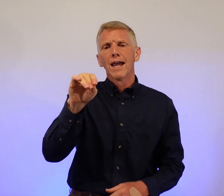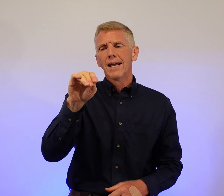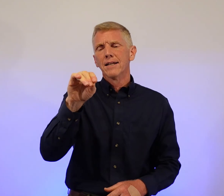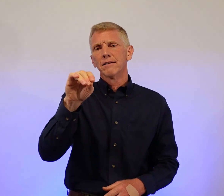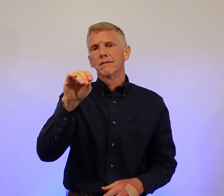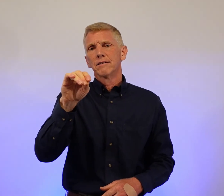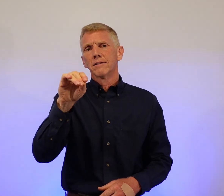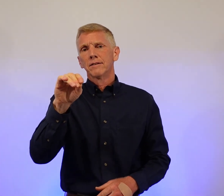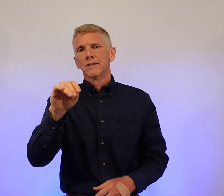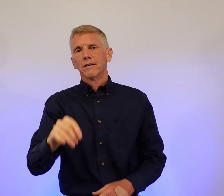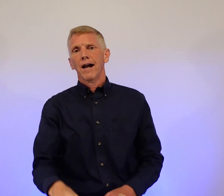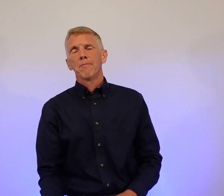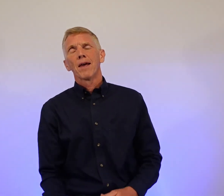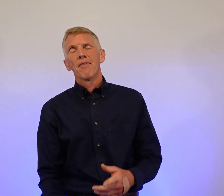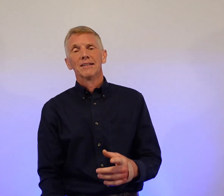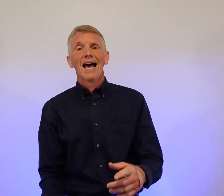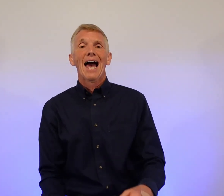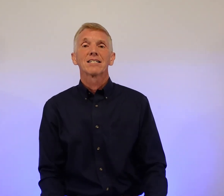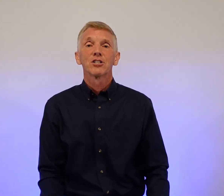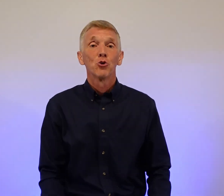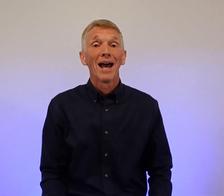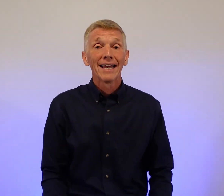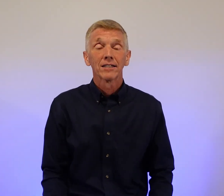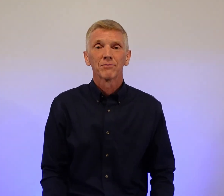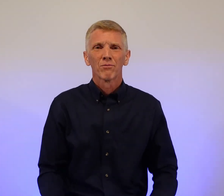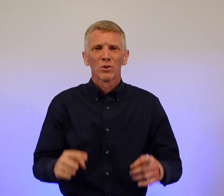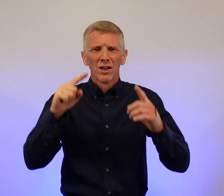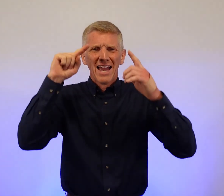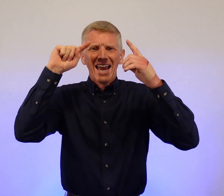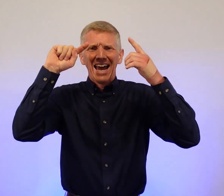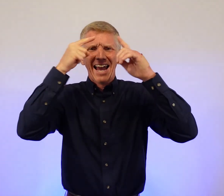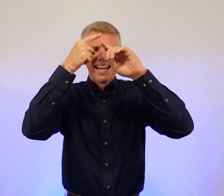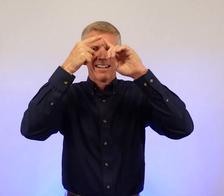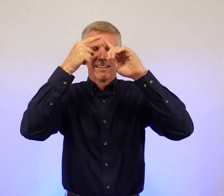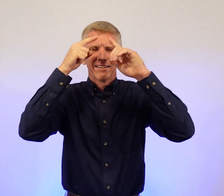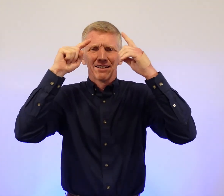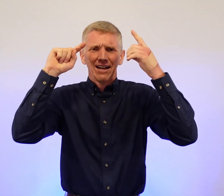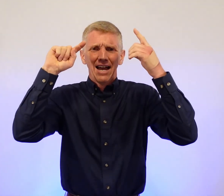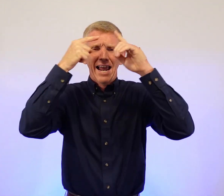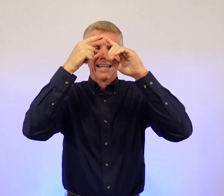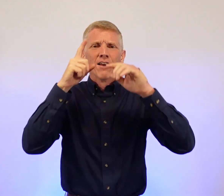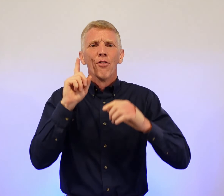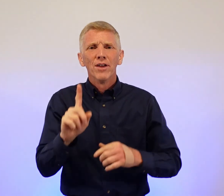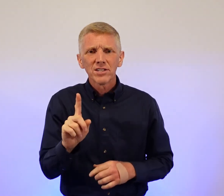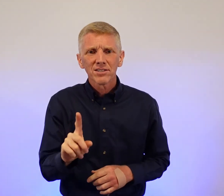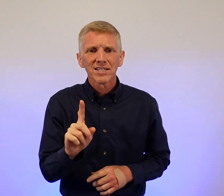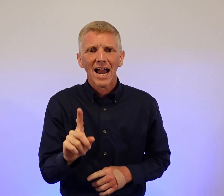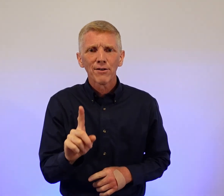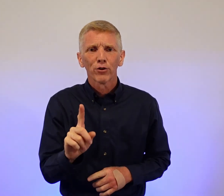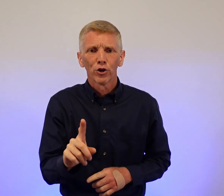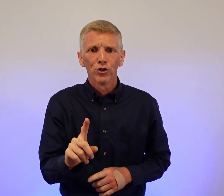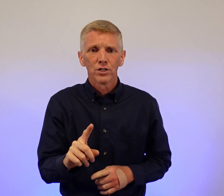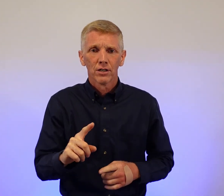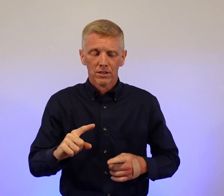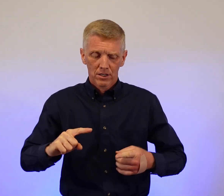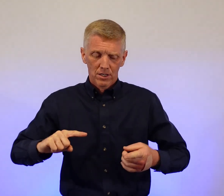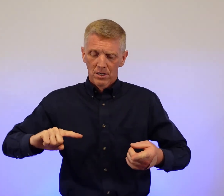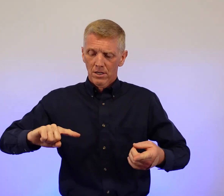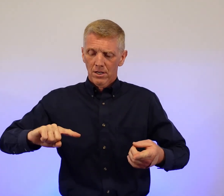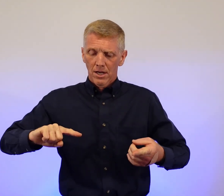120/80. Right? And then last, let's do headache. Headache. Headache. This is the sign for hurt.